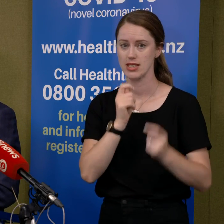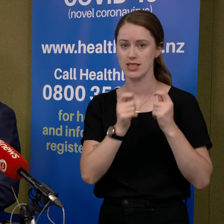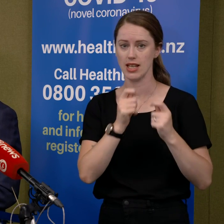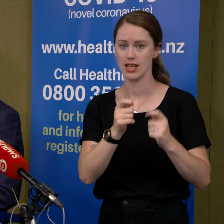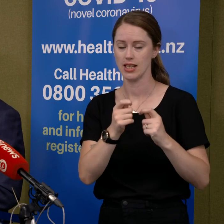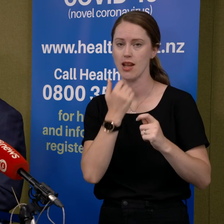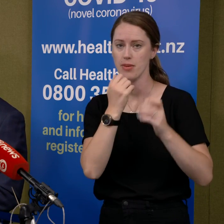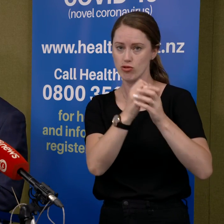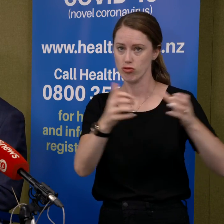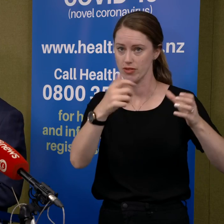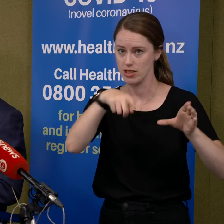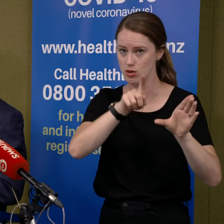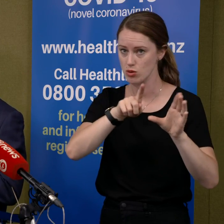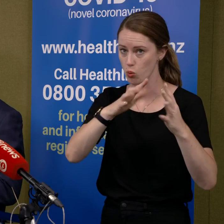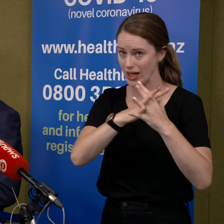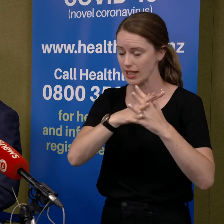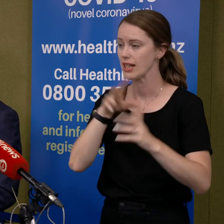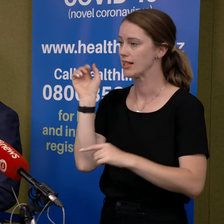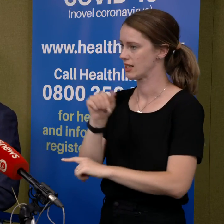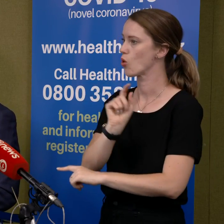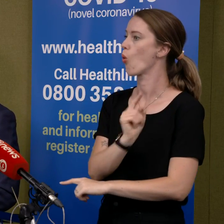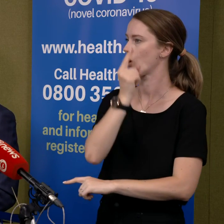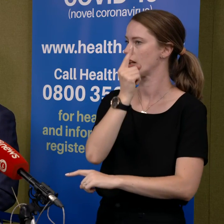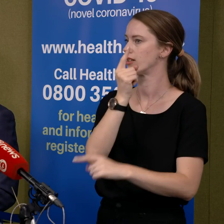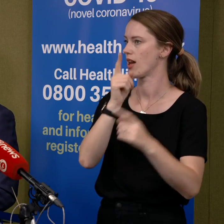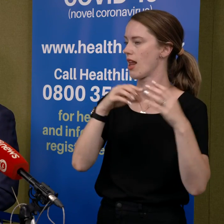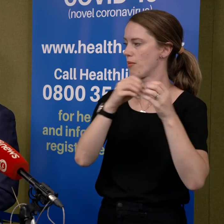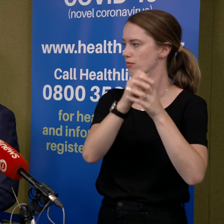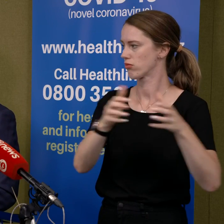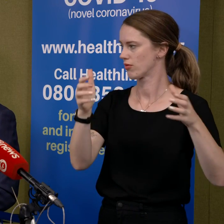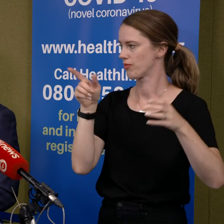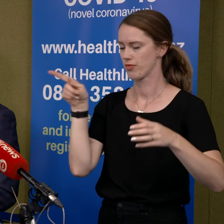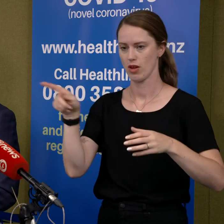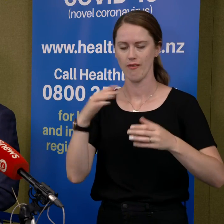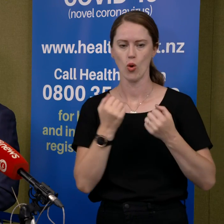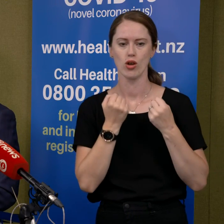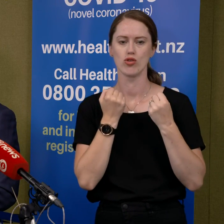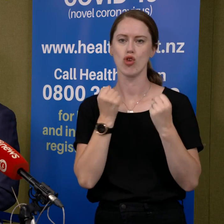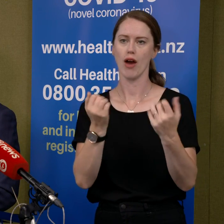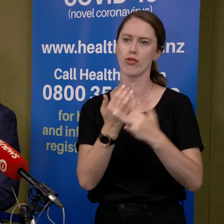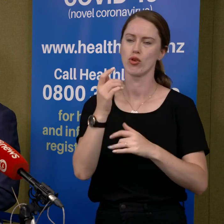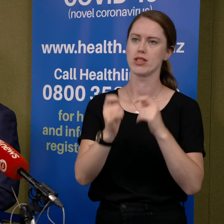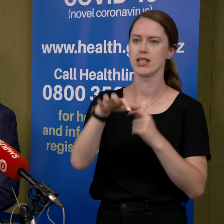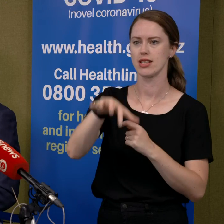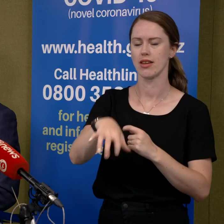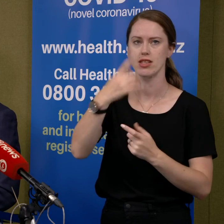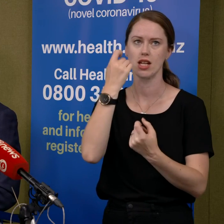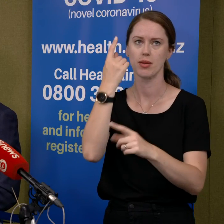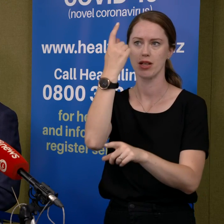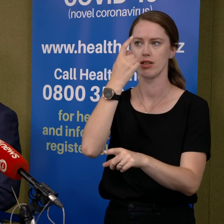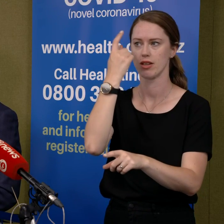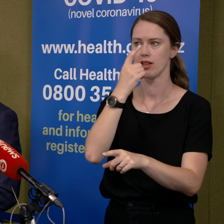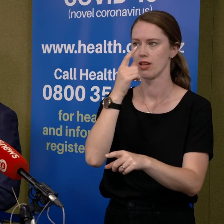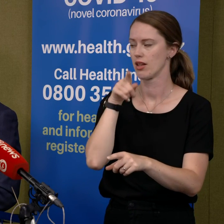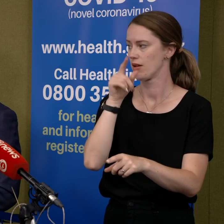week? Yes, this week. At the Auckland Lab Plus laboratory, yes. And then for drive-through testing, I know it's still an idea being considered, but could